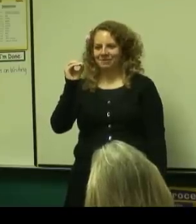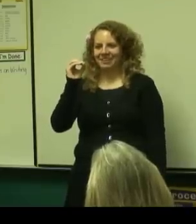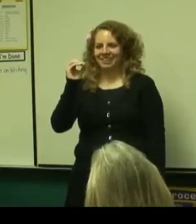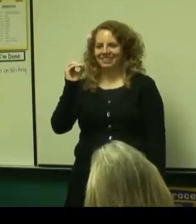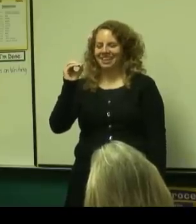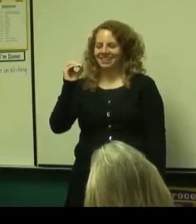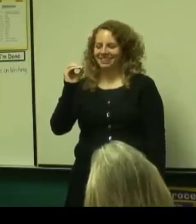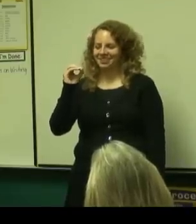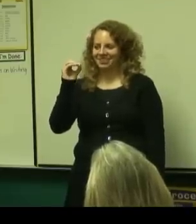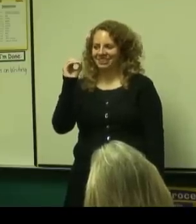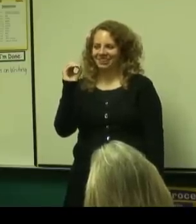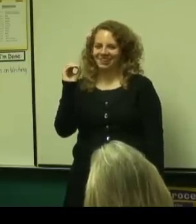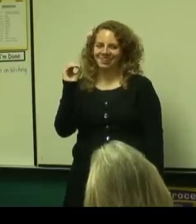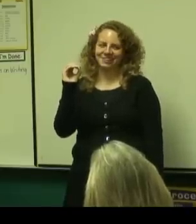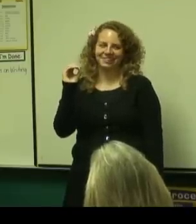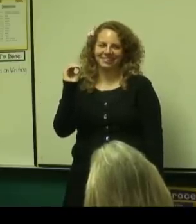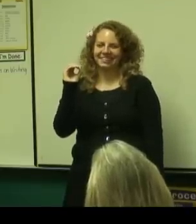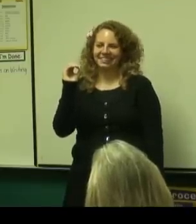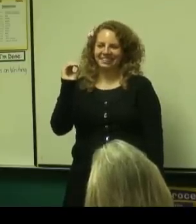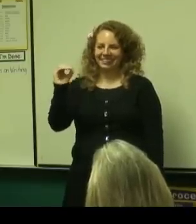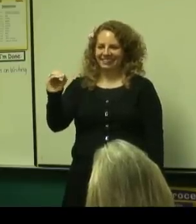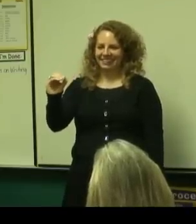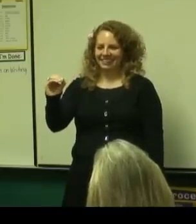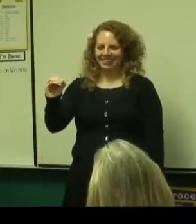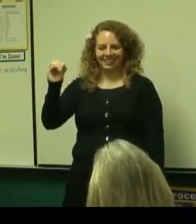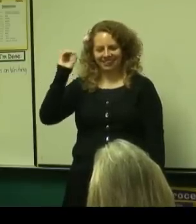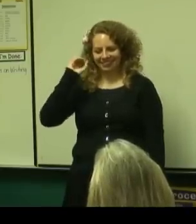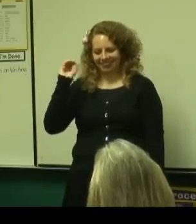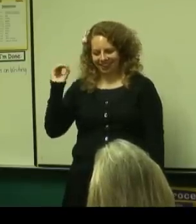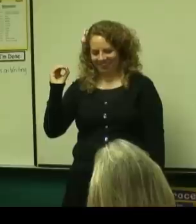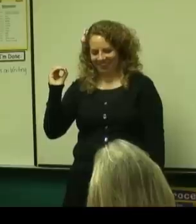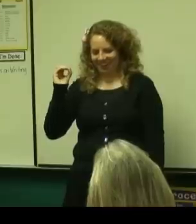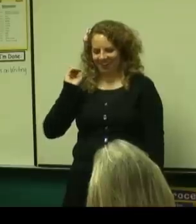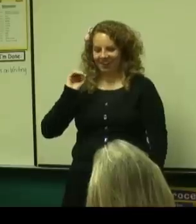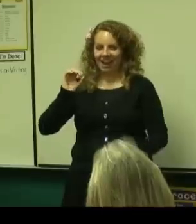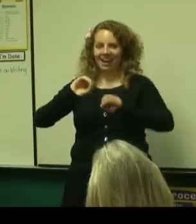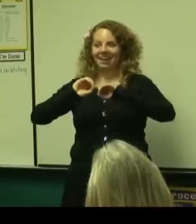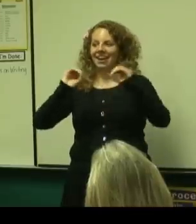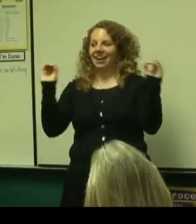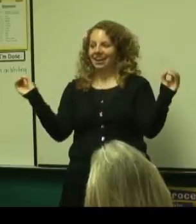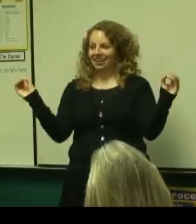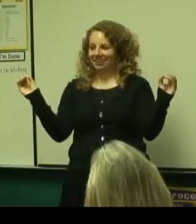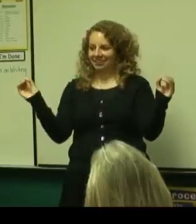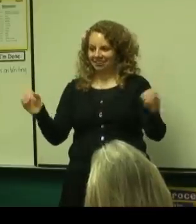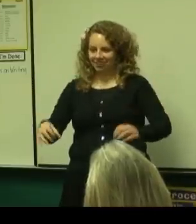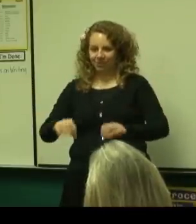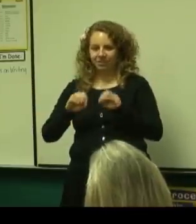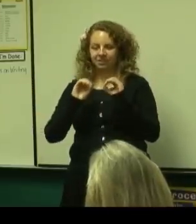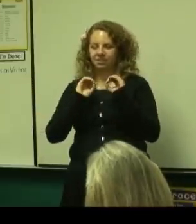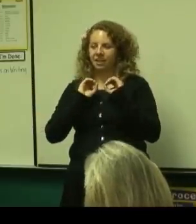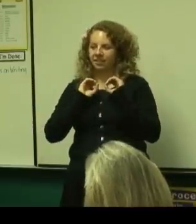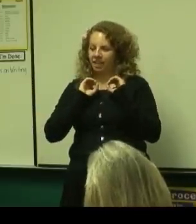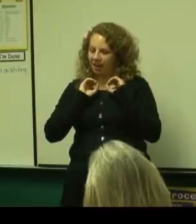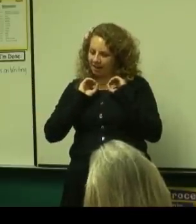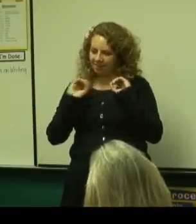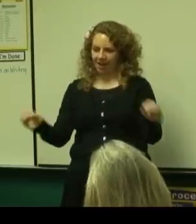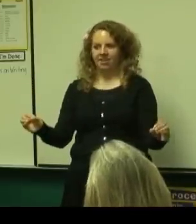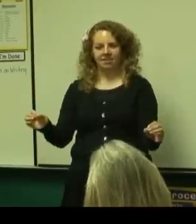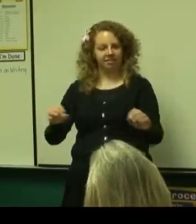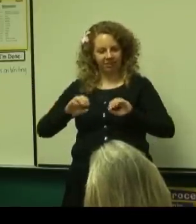probably guess that. So 0. Nada. There's nothing there. None. So this is a sign like none.